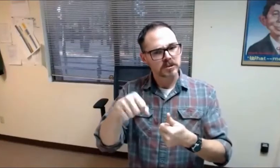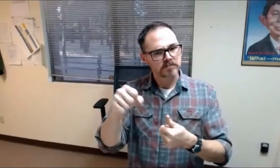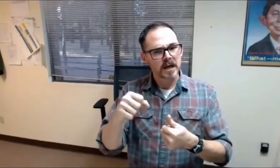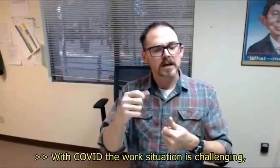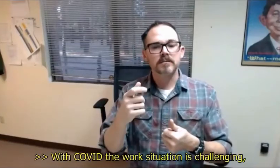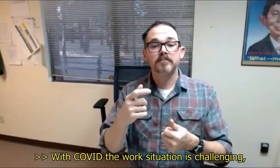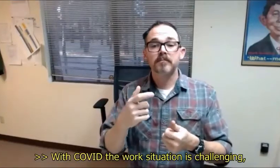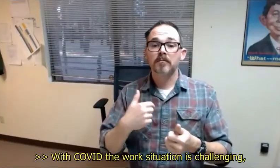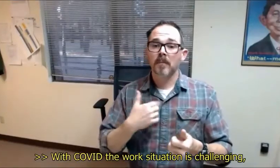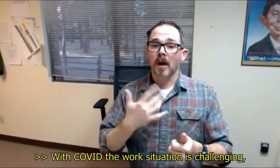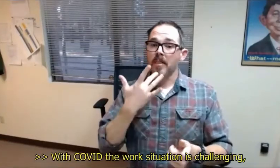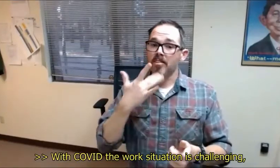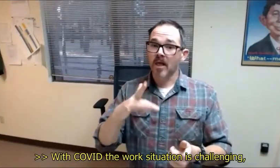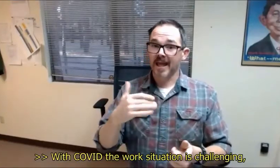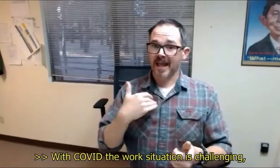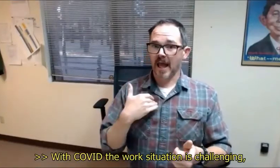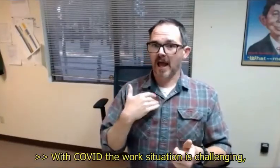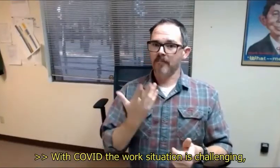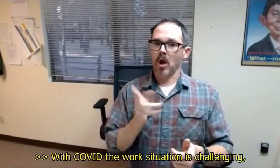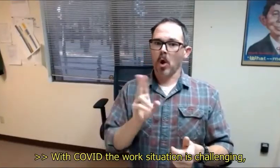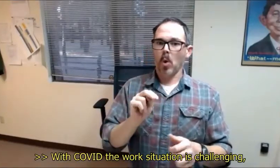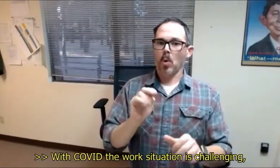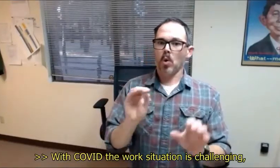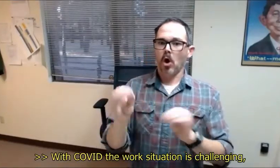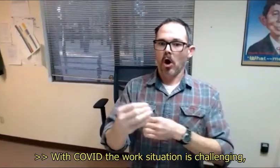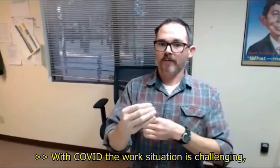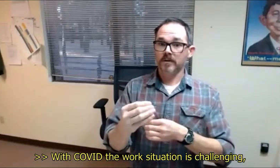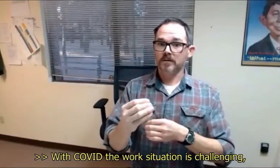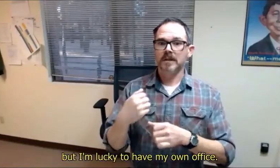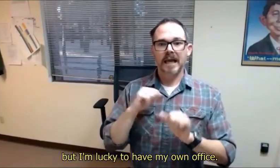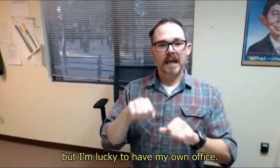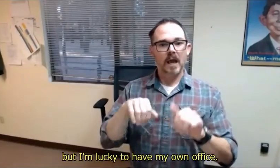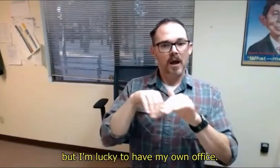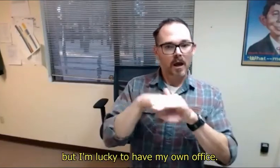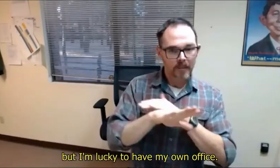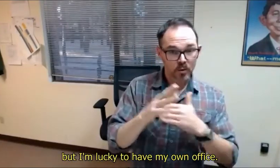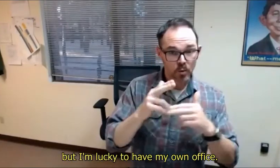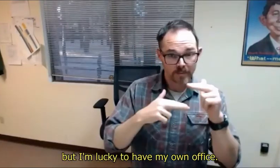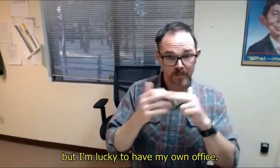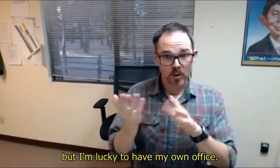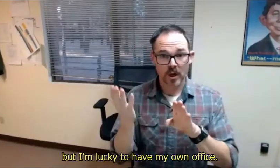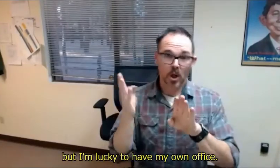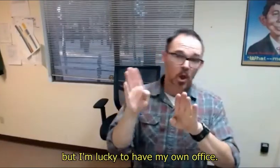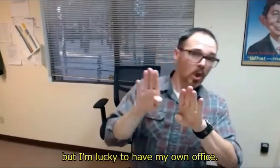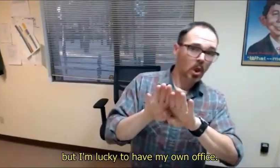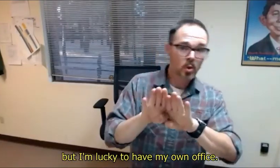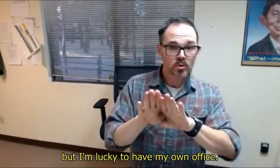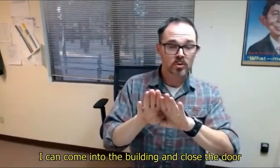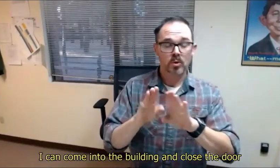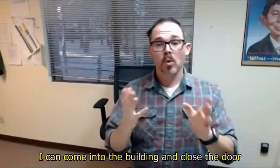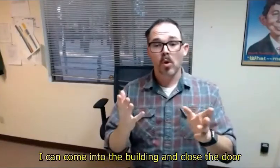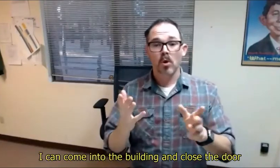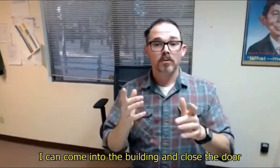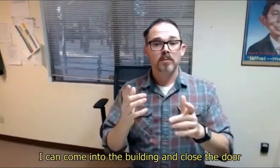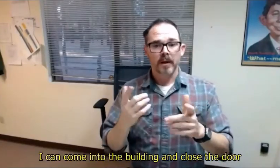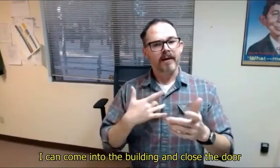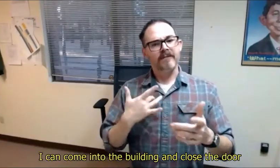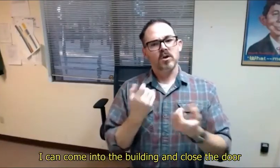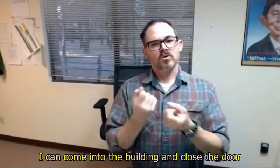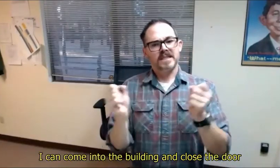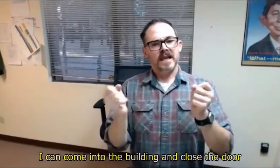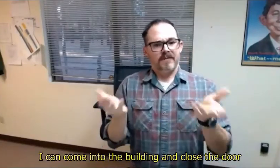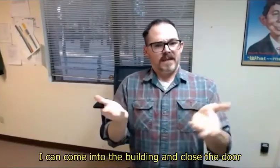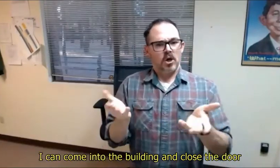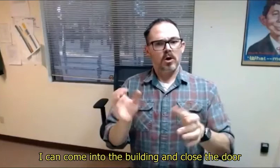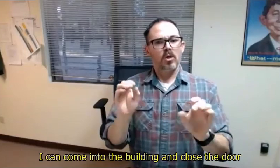With COVID, the work situation is challenging, but I'm lucky to have my own office. I can come into the building